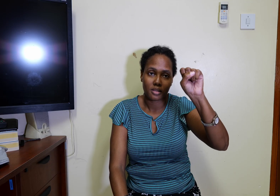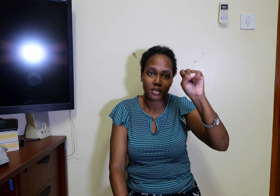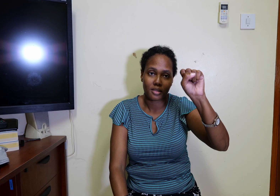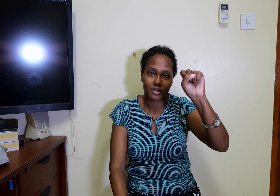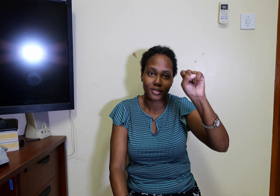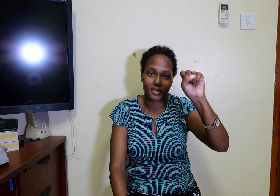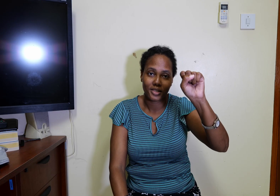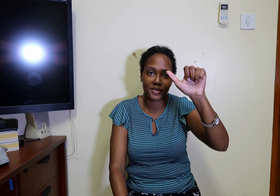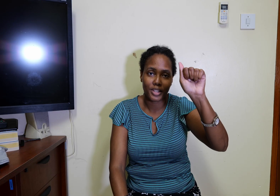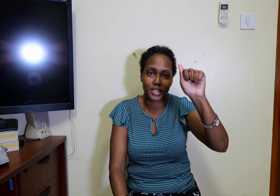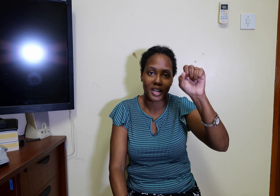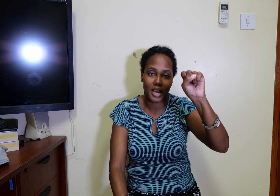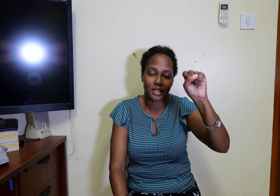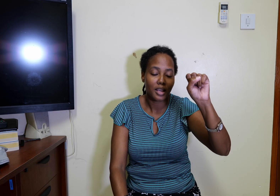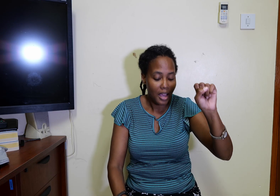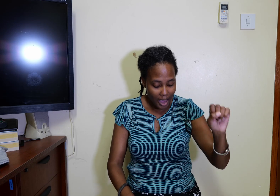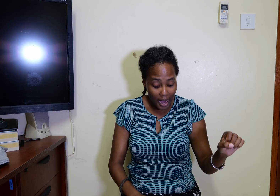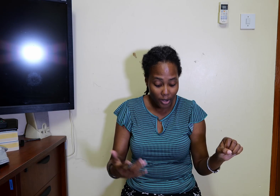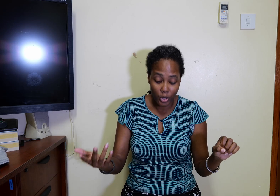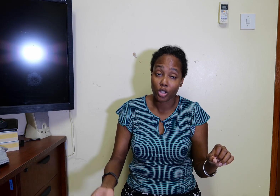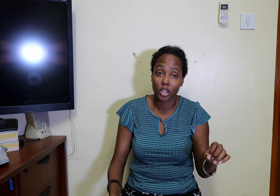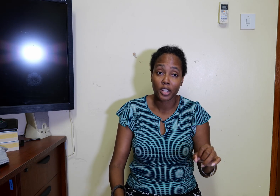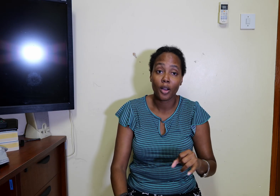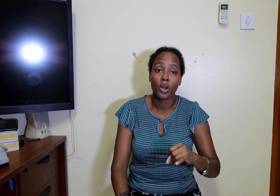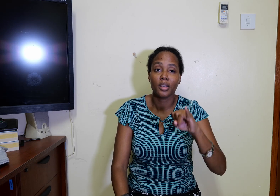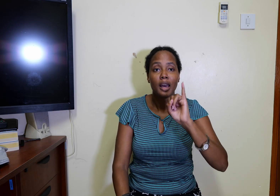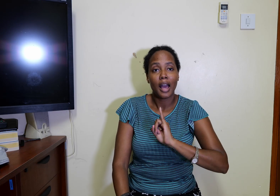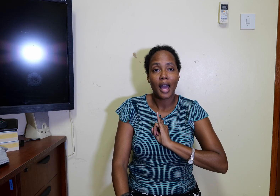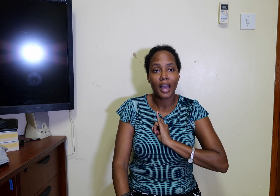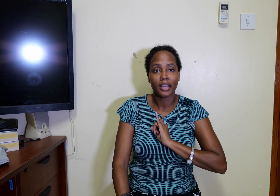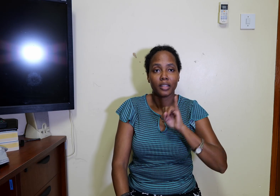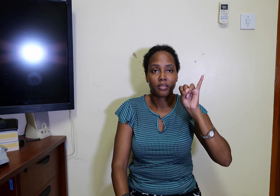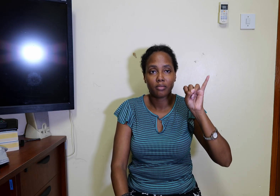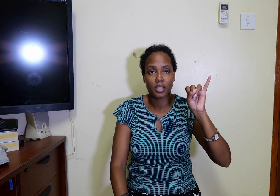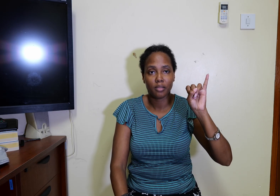As. It's very easy. As. I, we just learned that one. I.